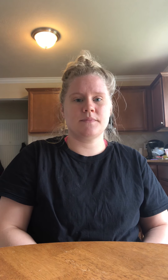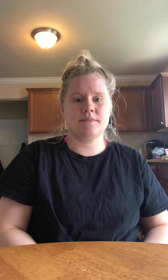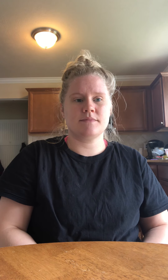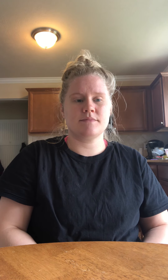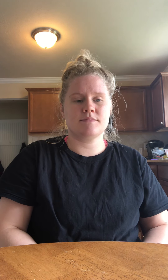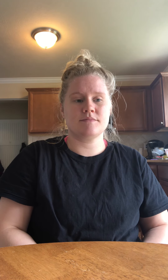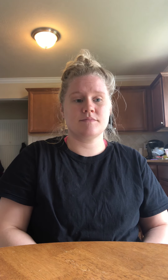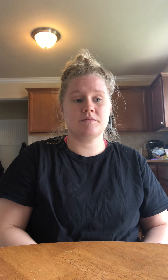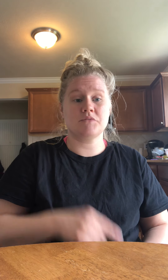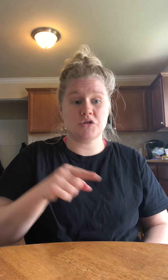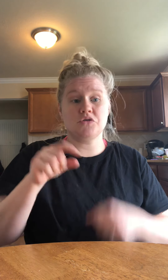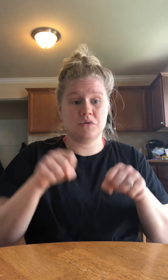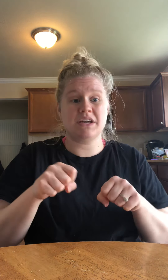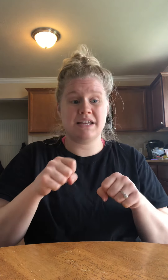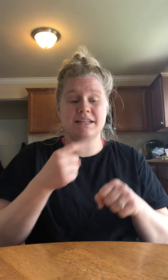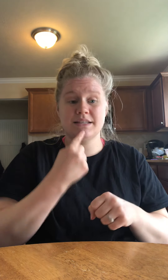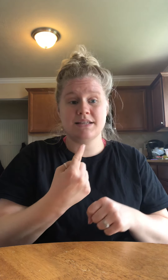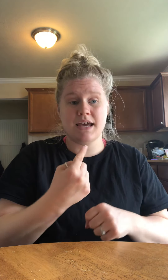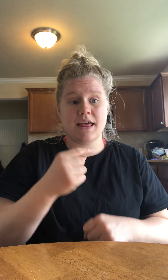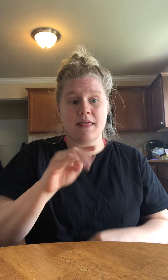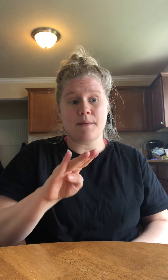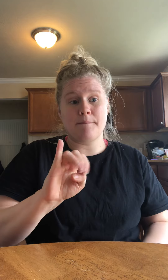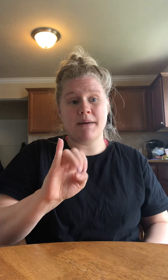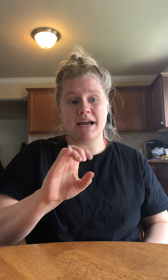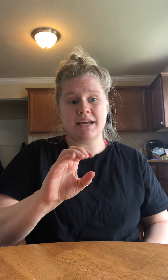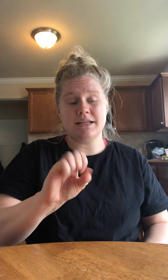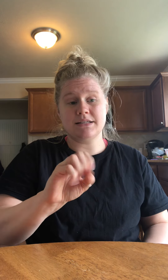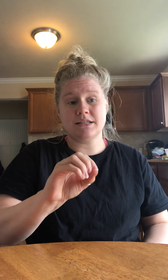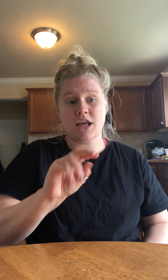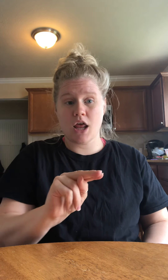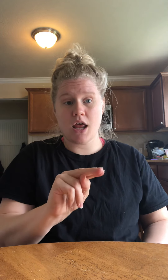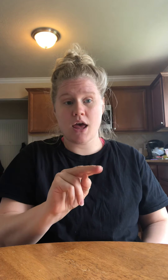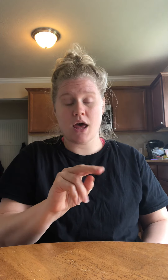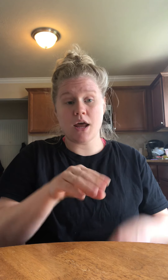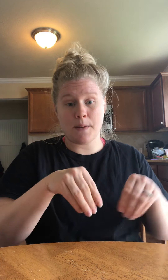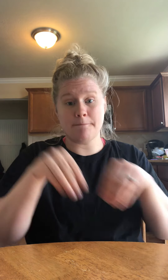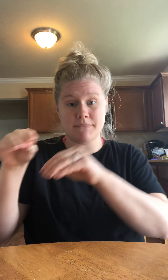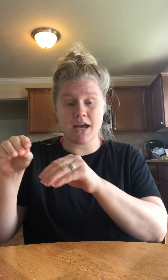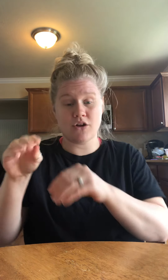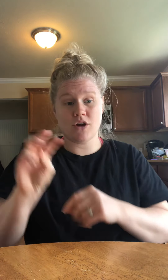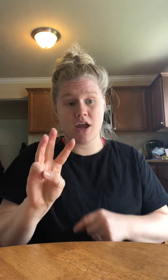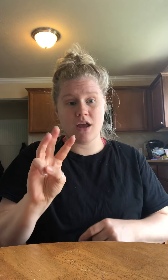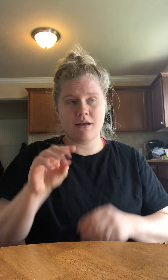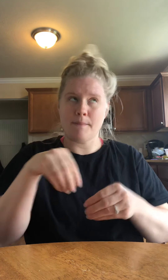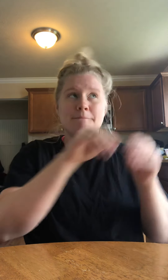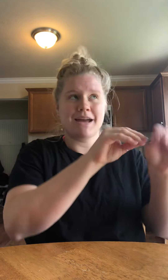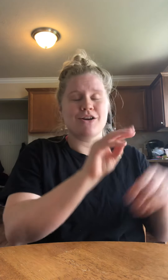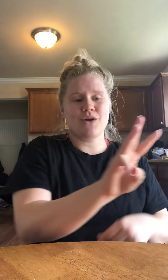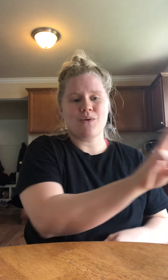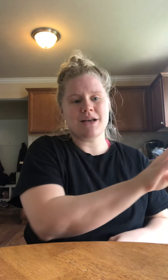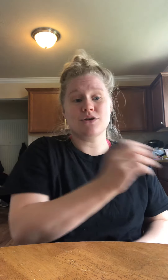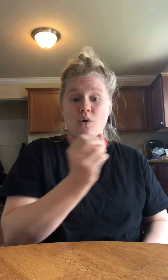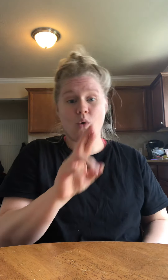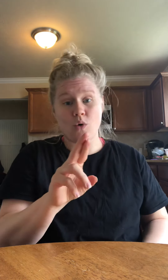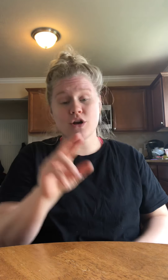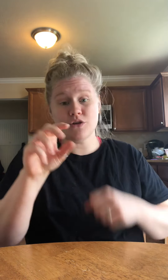You could say the bison migrate west, or you could also say the bison